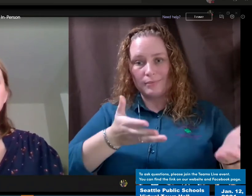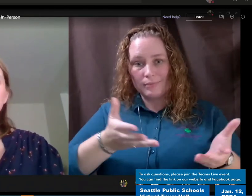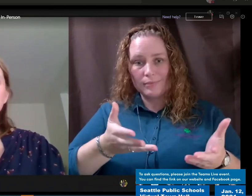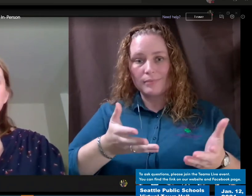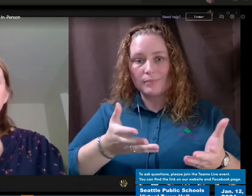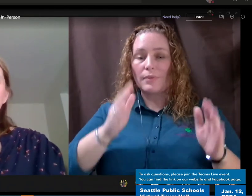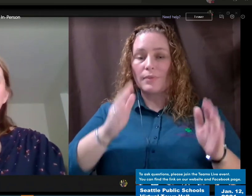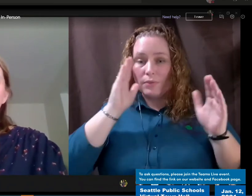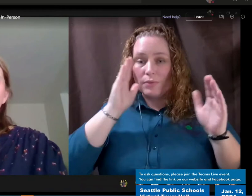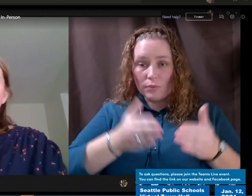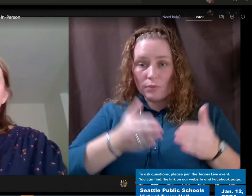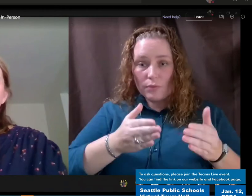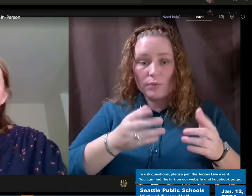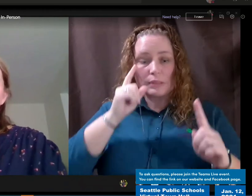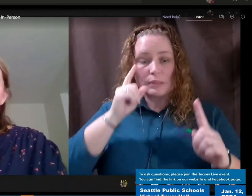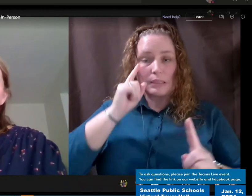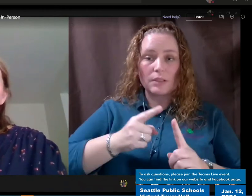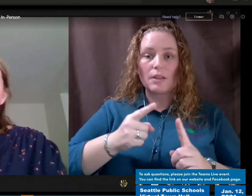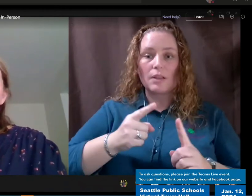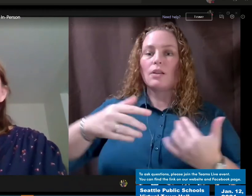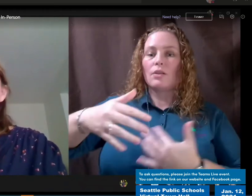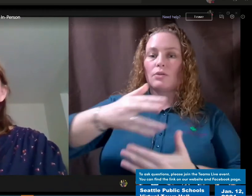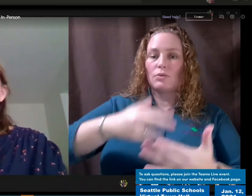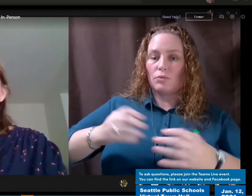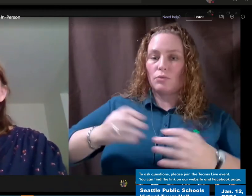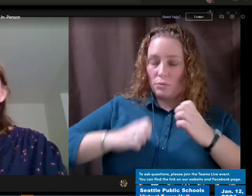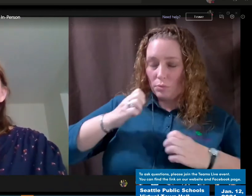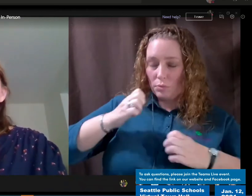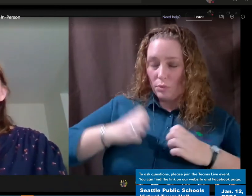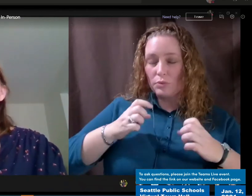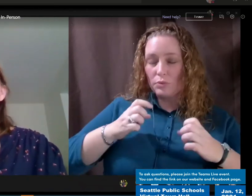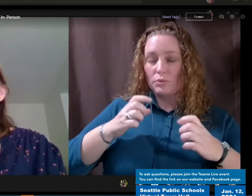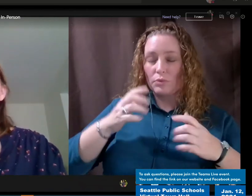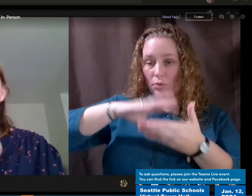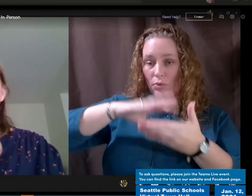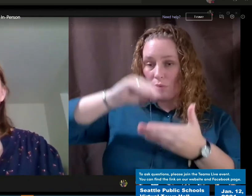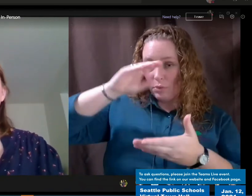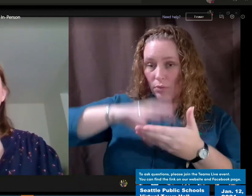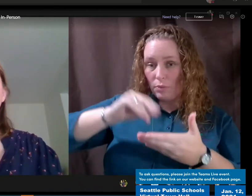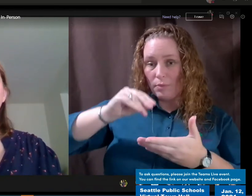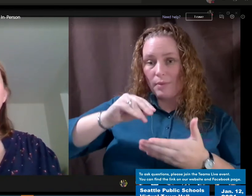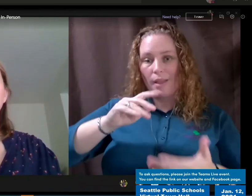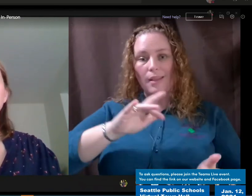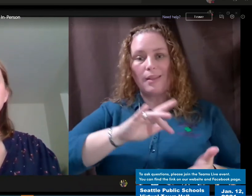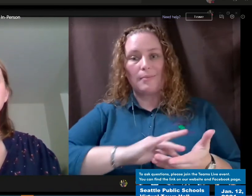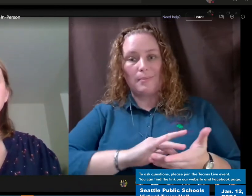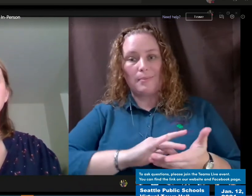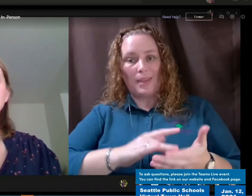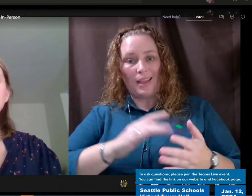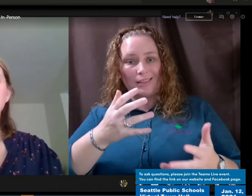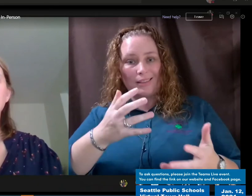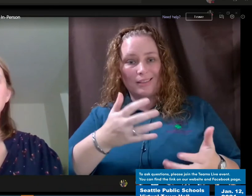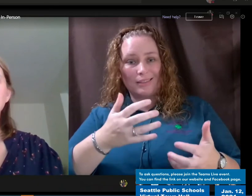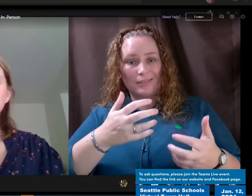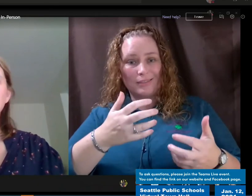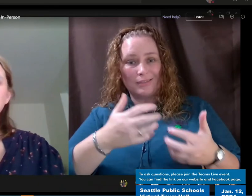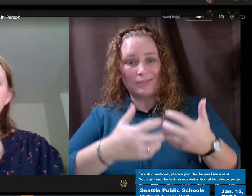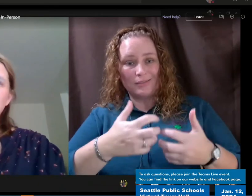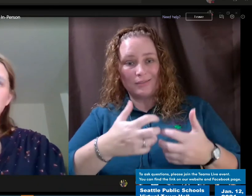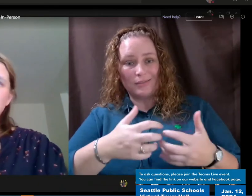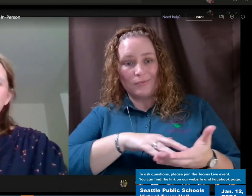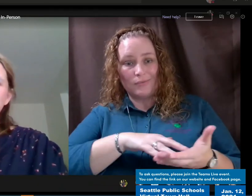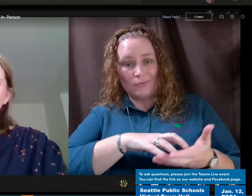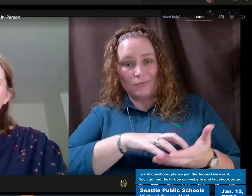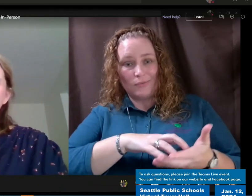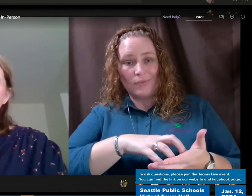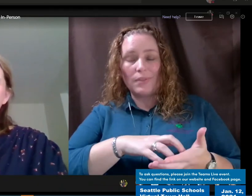social emotional learners, moderate intensive, medically fragile, and our students who have already been through the current process for receiving